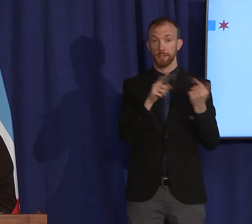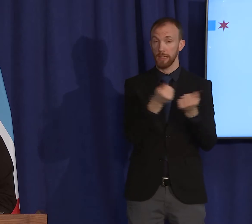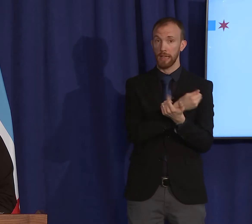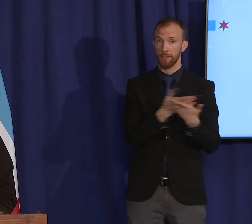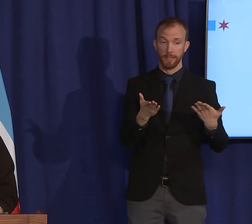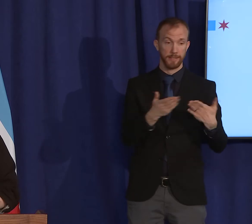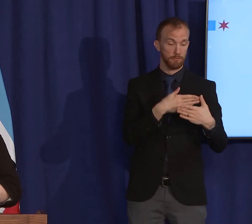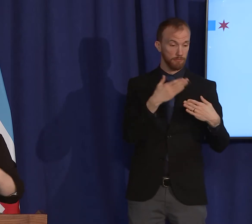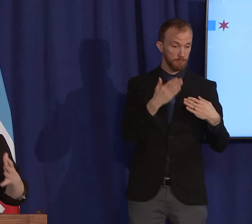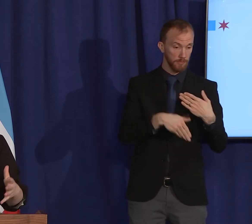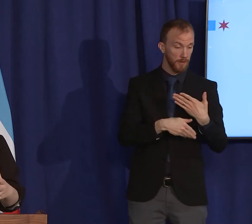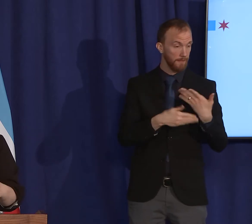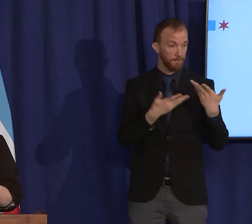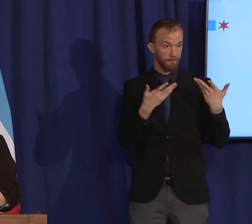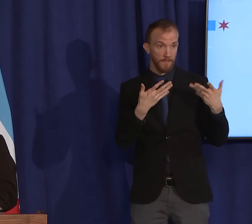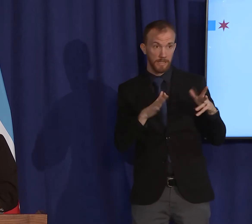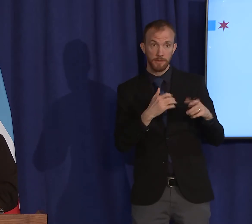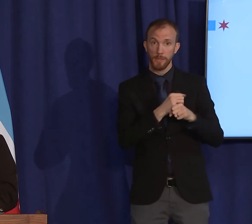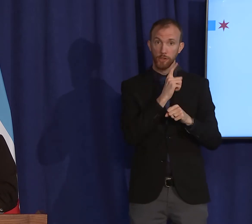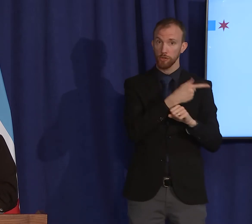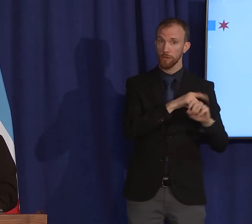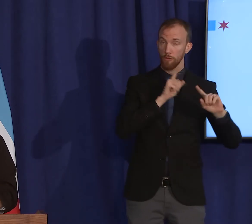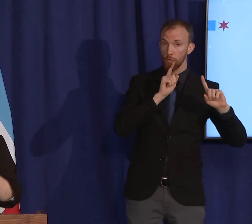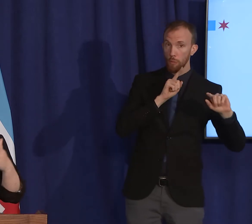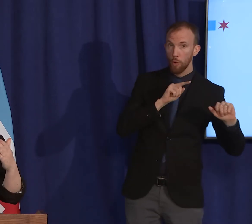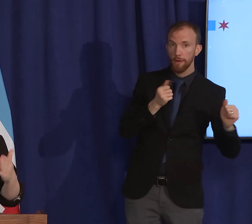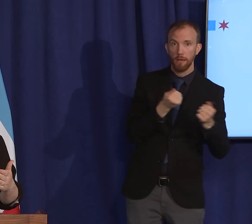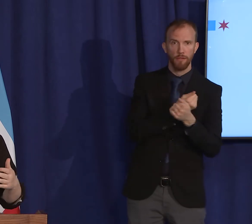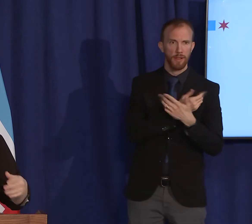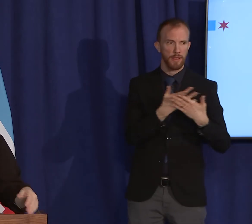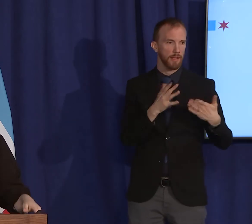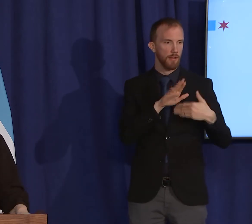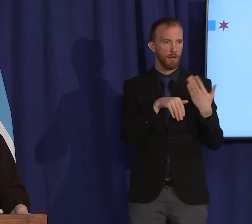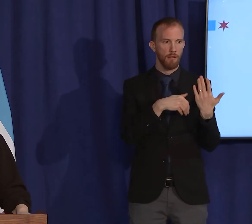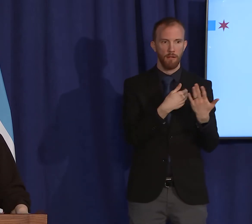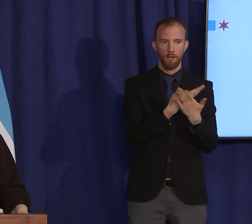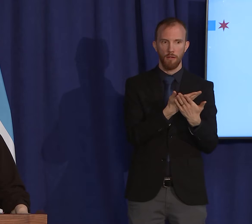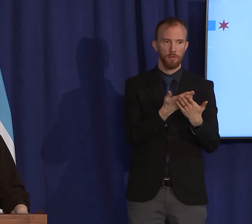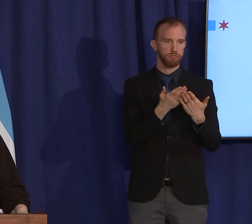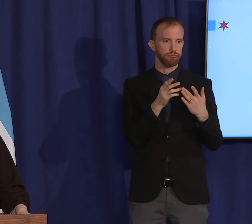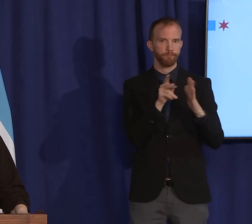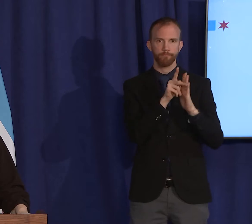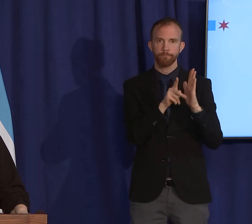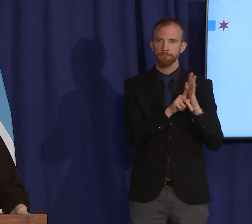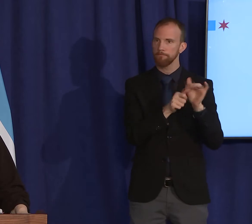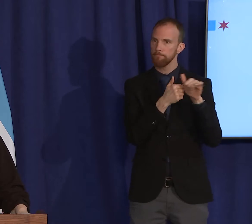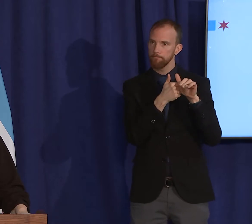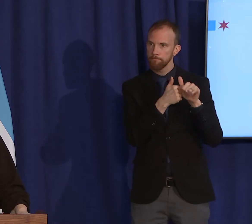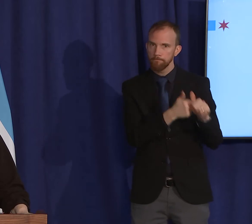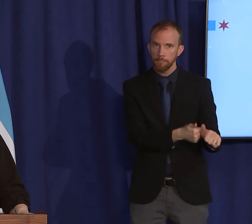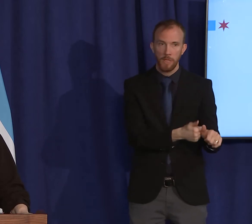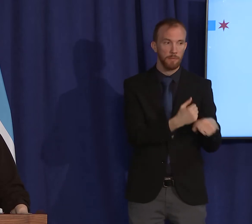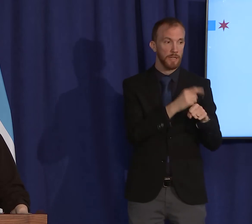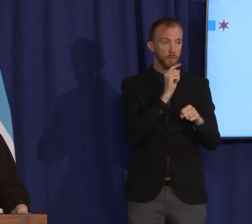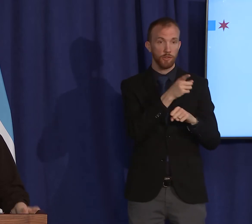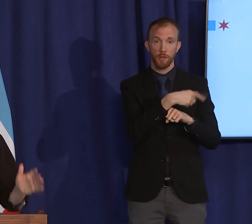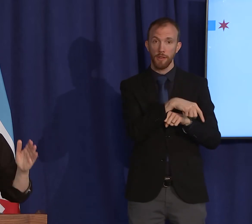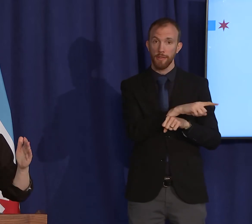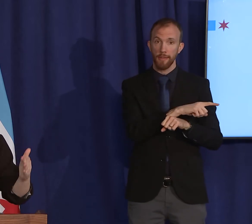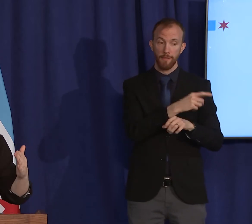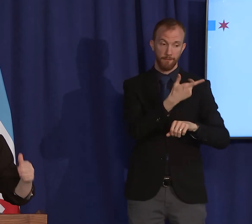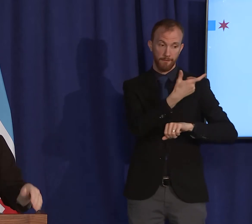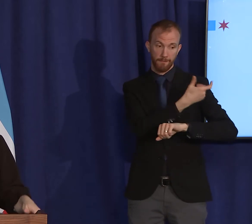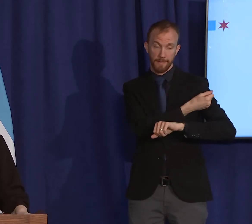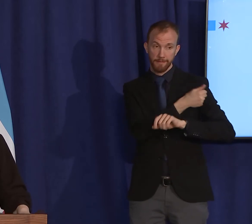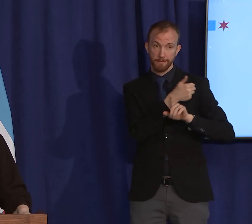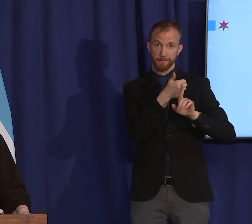complete here, until we're sure that all their reporting is completely up to date, until we're sure that their plans are to vaccinate their own patients and